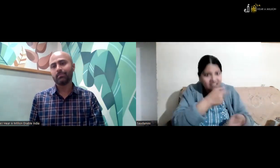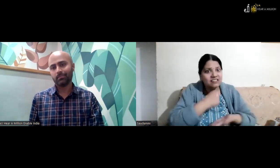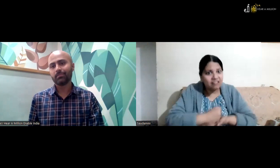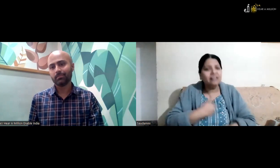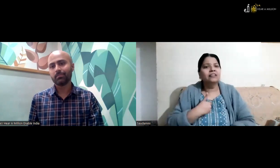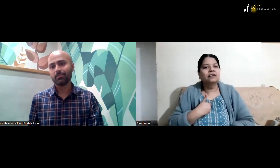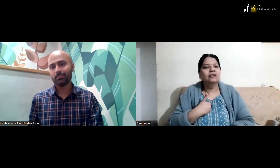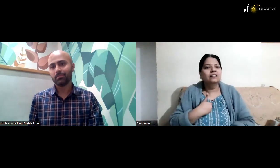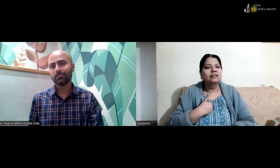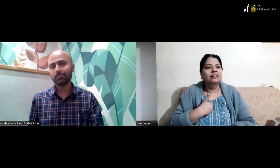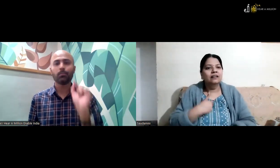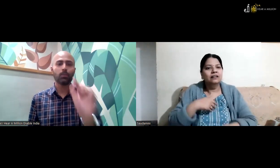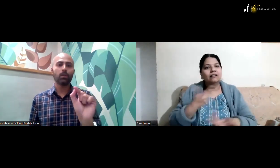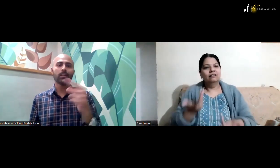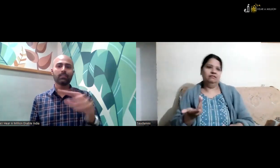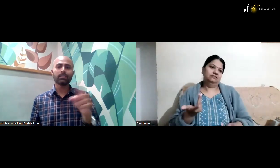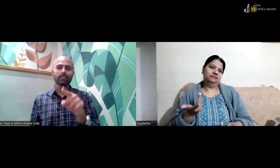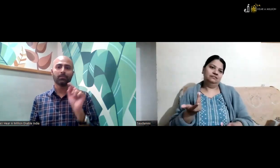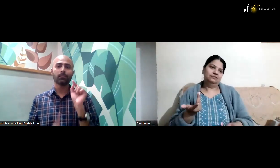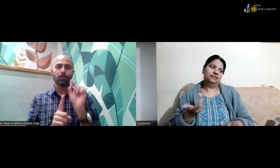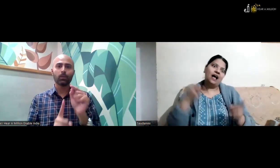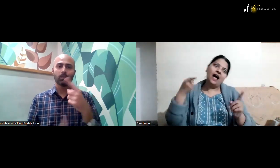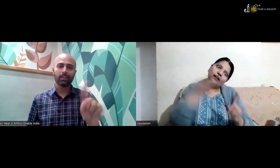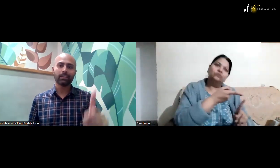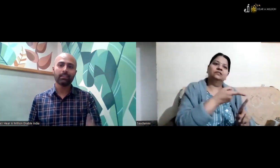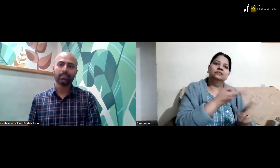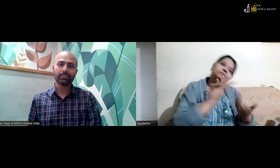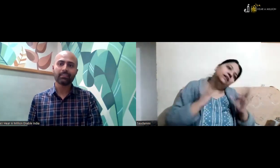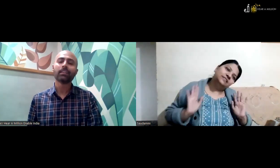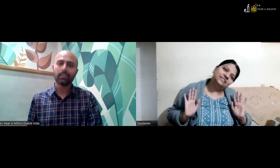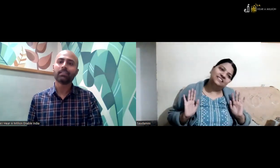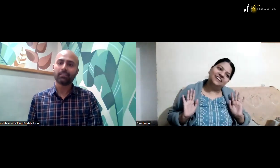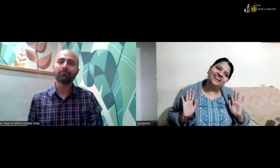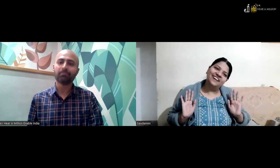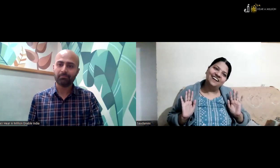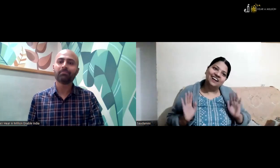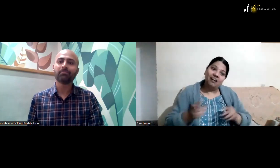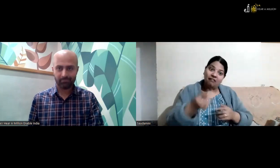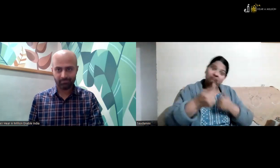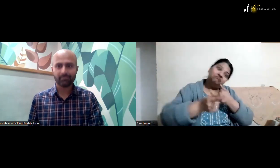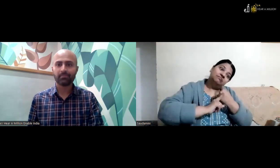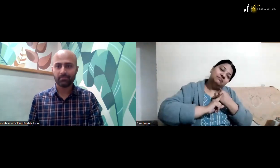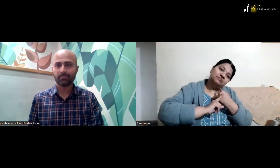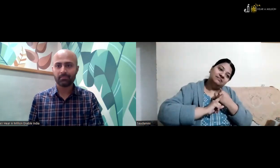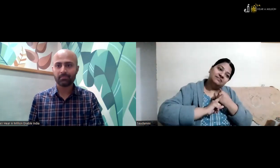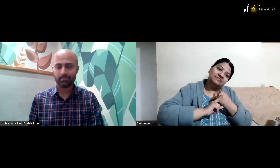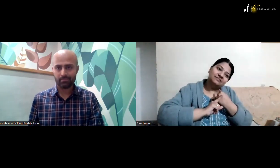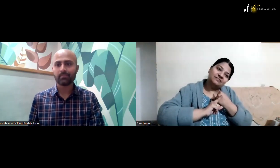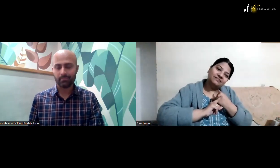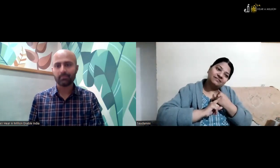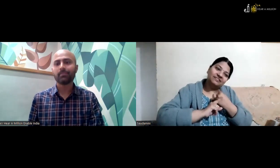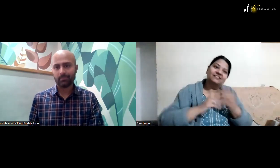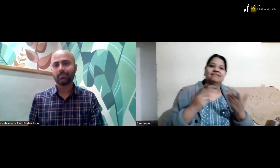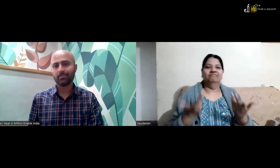that I being a deaf person. So this is my human right, no? That they must explain me for the